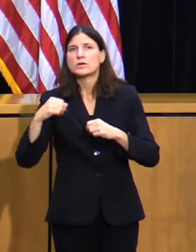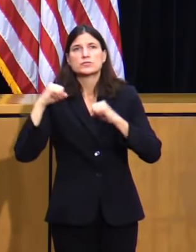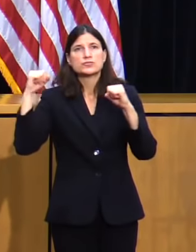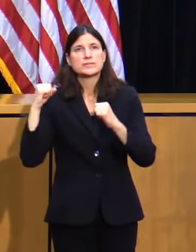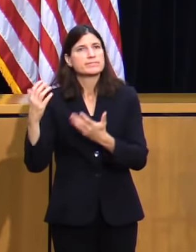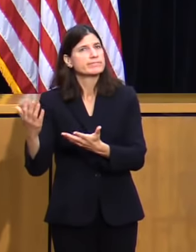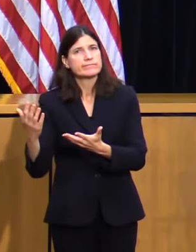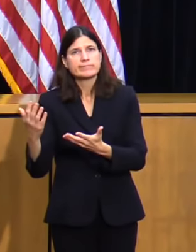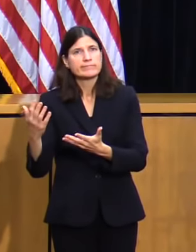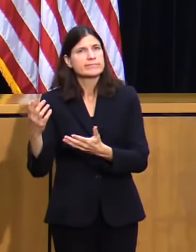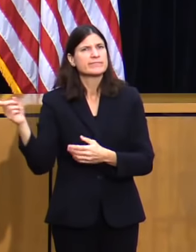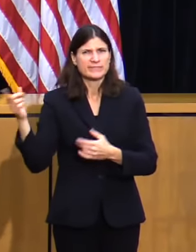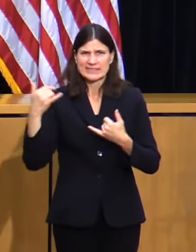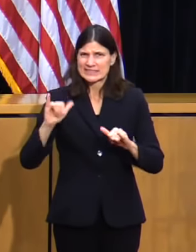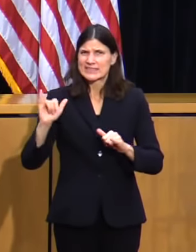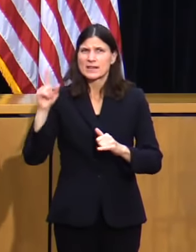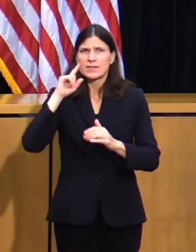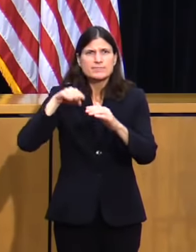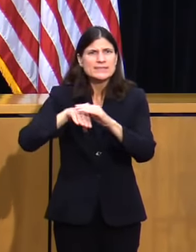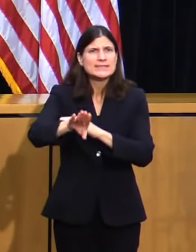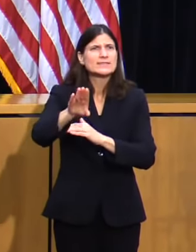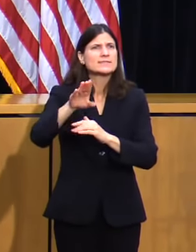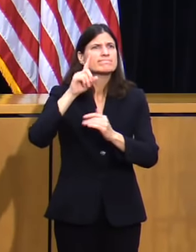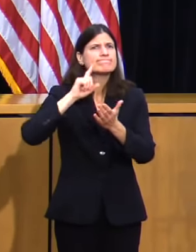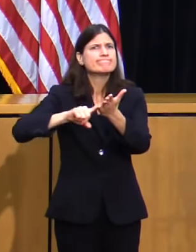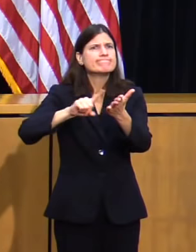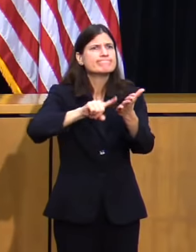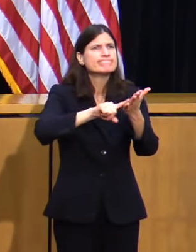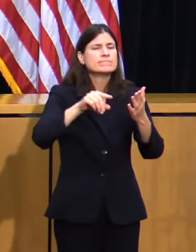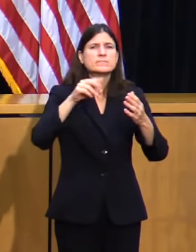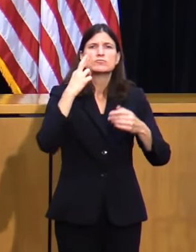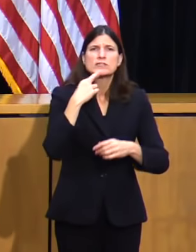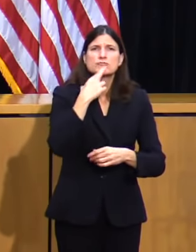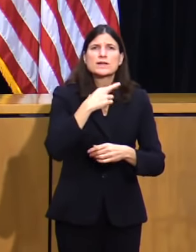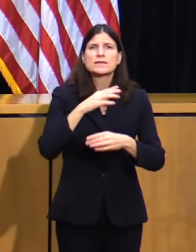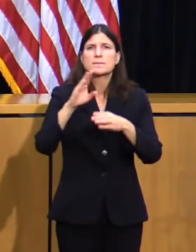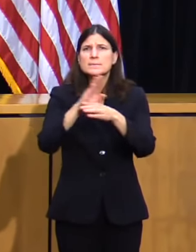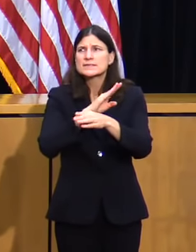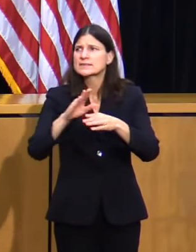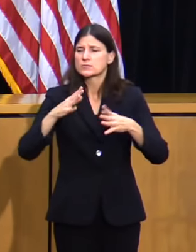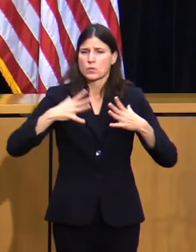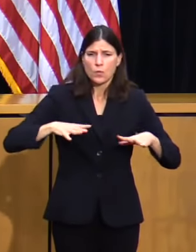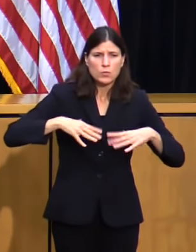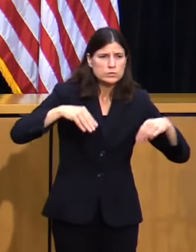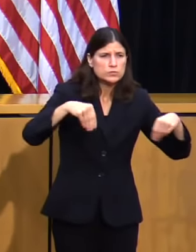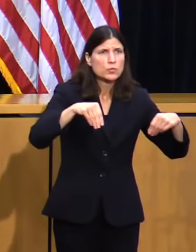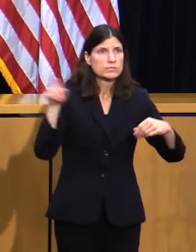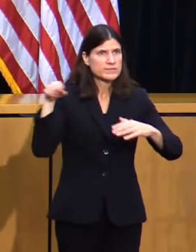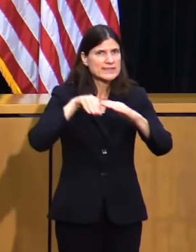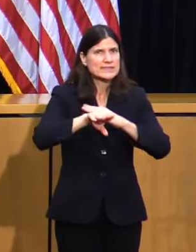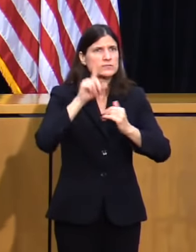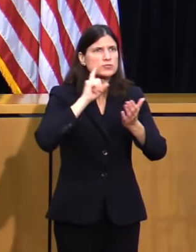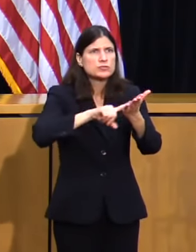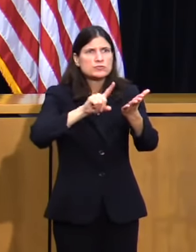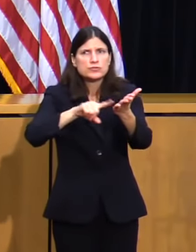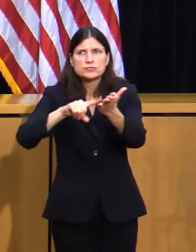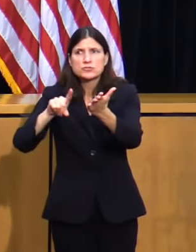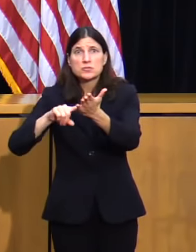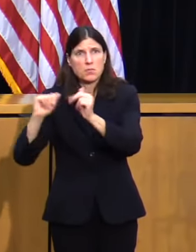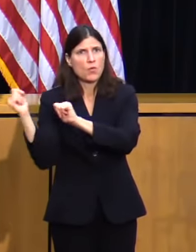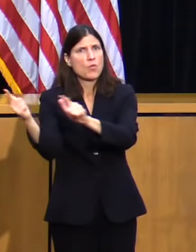operating businesses in Massachusetts that serve customers of one kind or another. And the number that have been found in violation of our